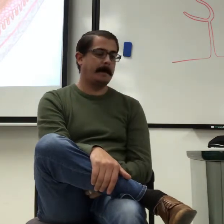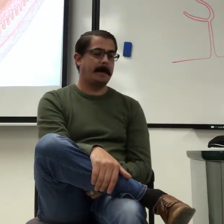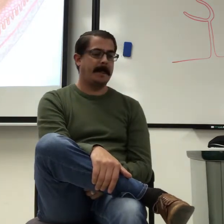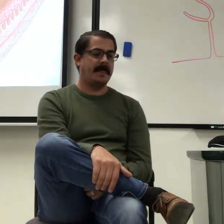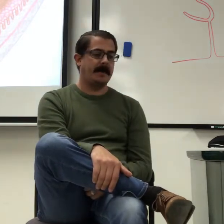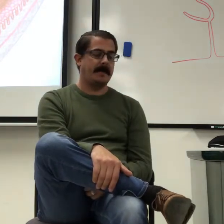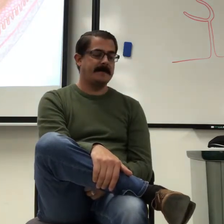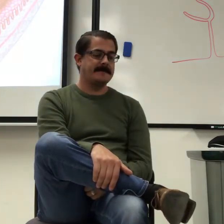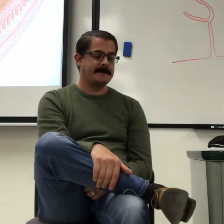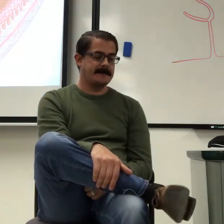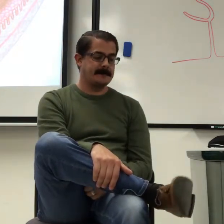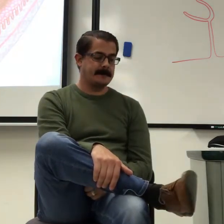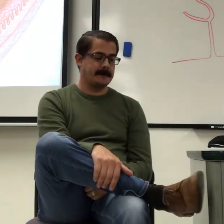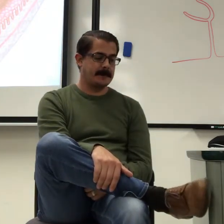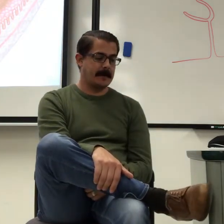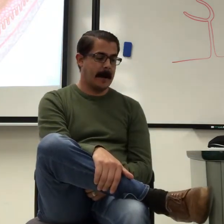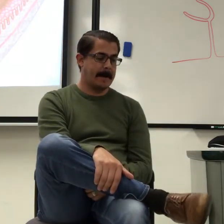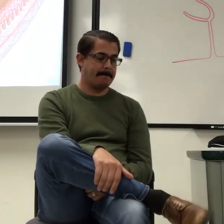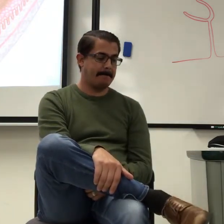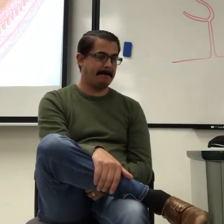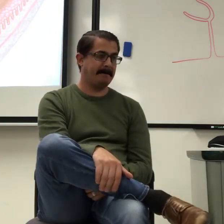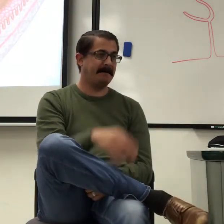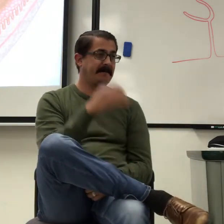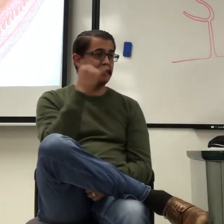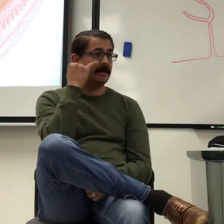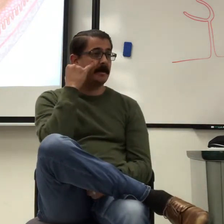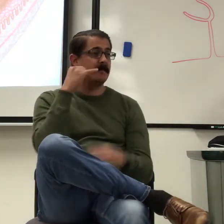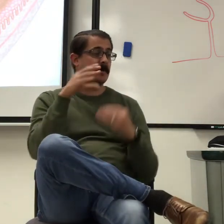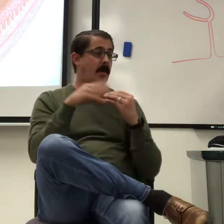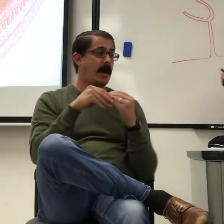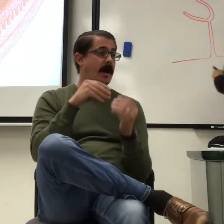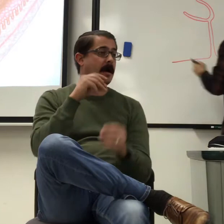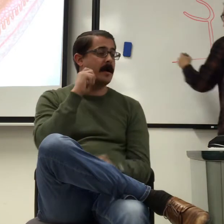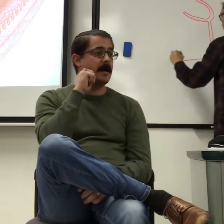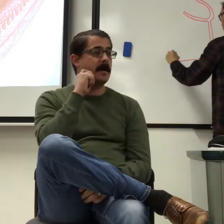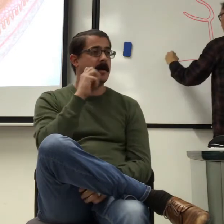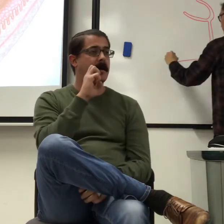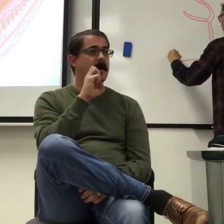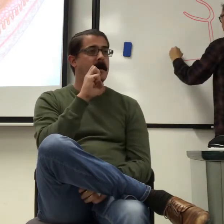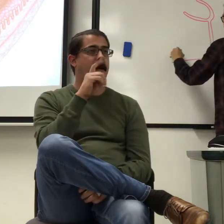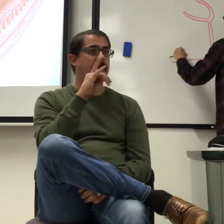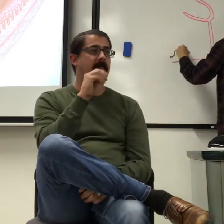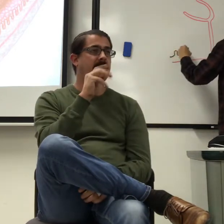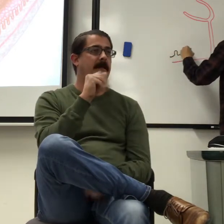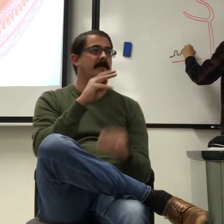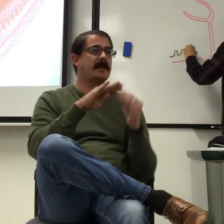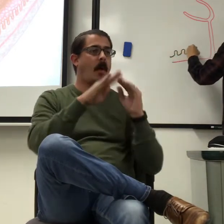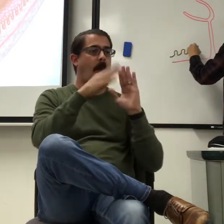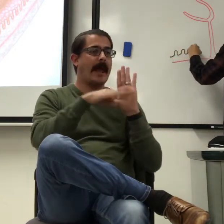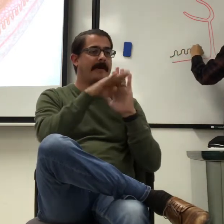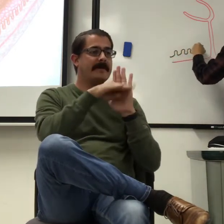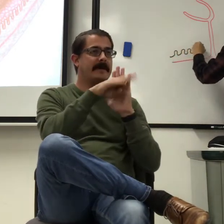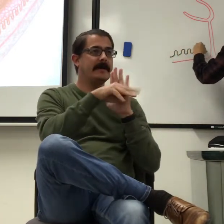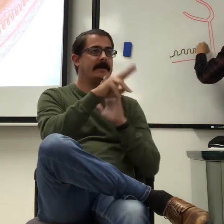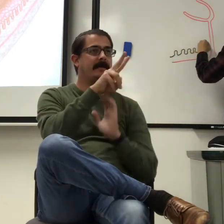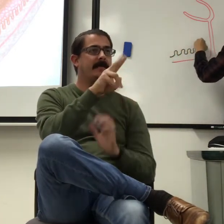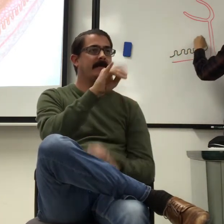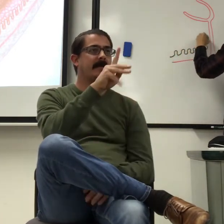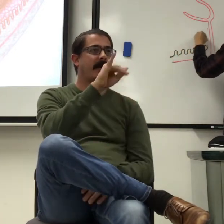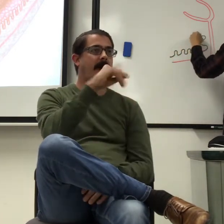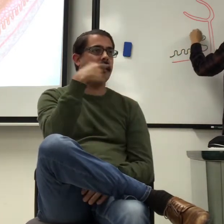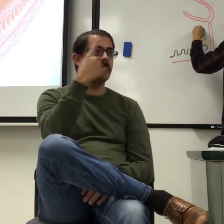Now, if you put kind of the epithelium over it, it's all like that wavy villi stuff.